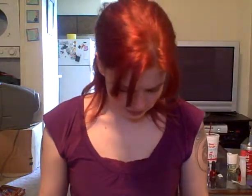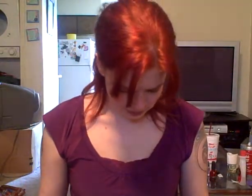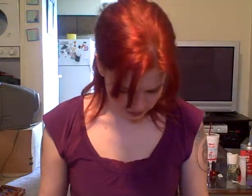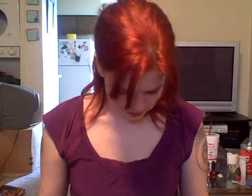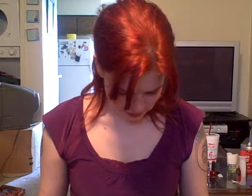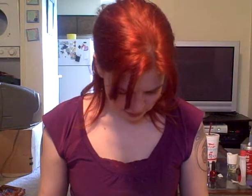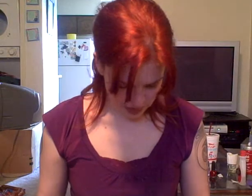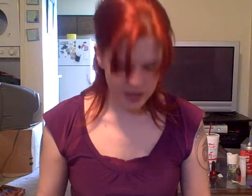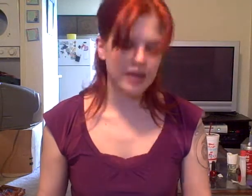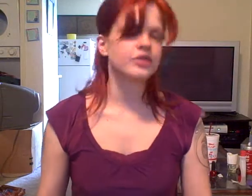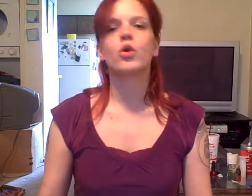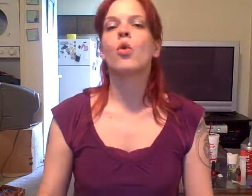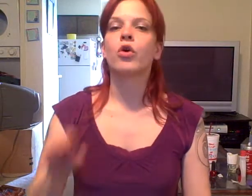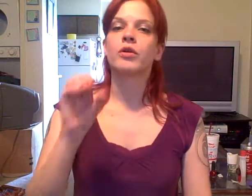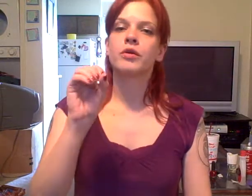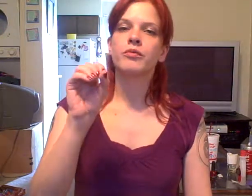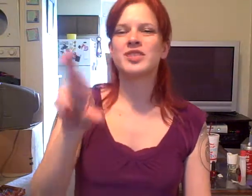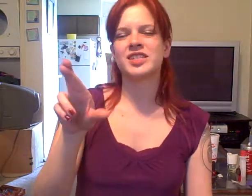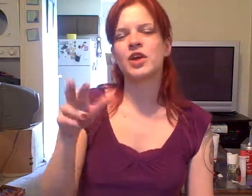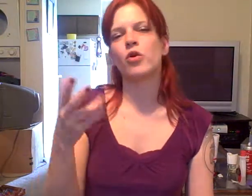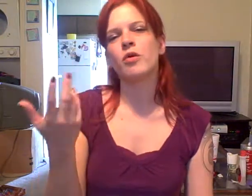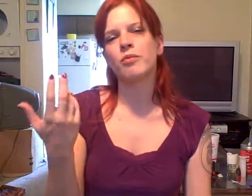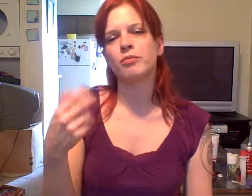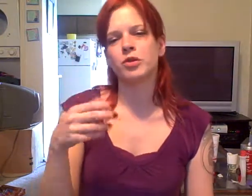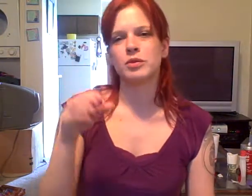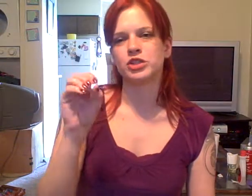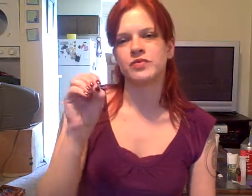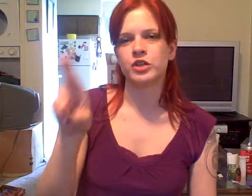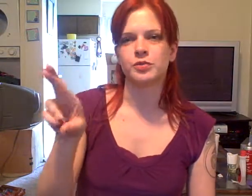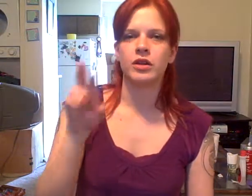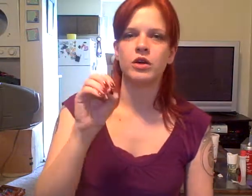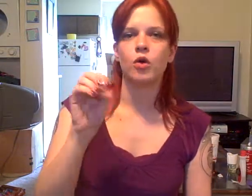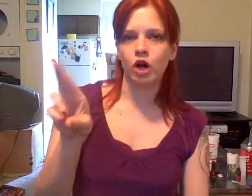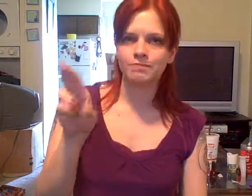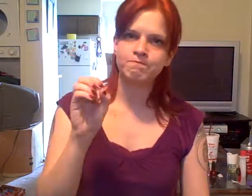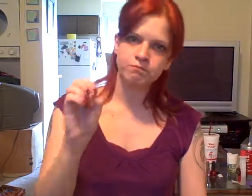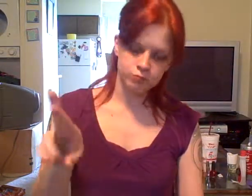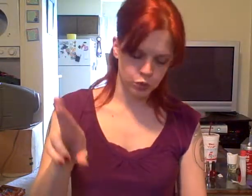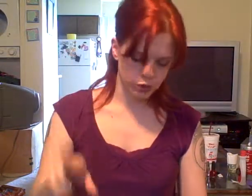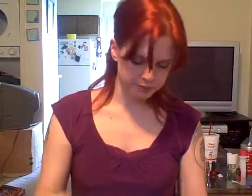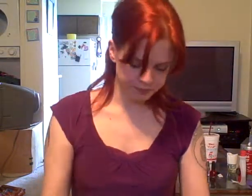and or. To sign or, most people just fingerspell it. O-R. Or.